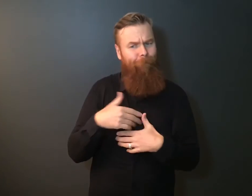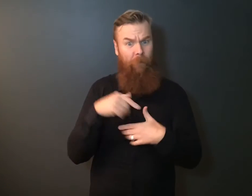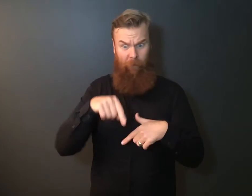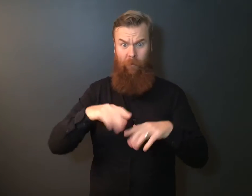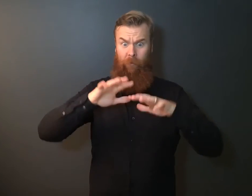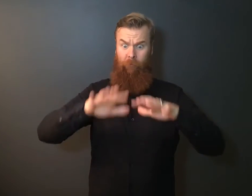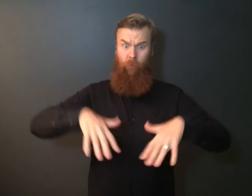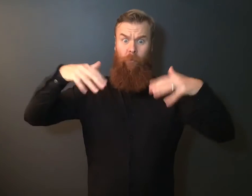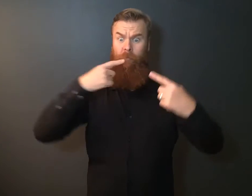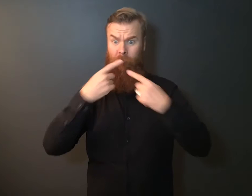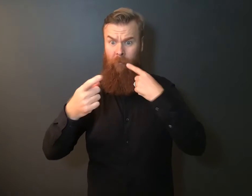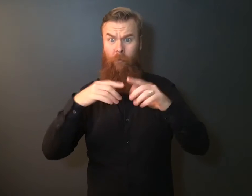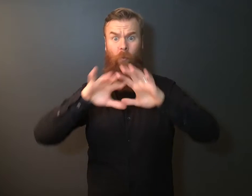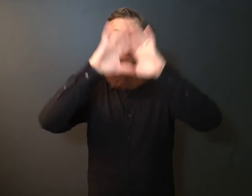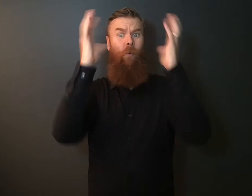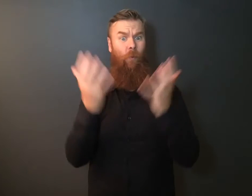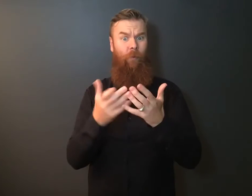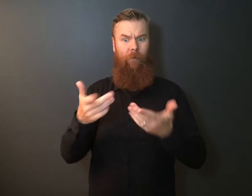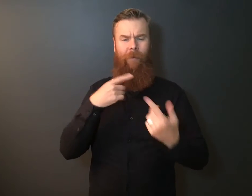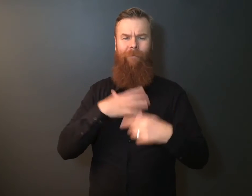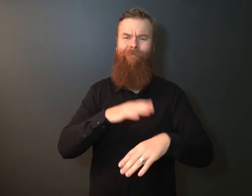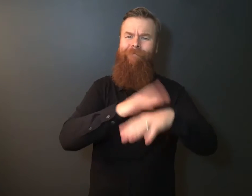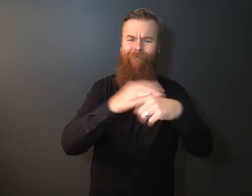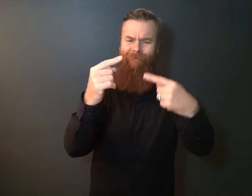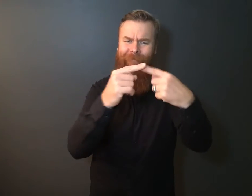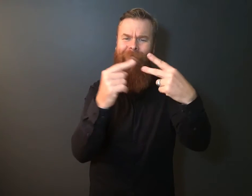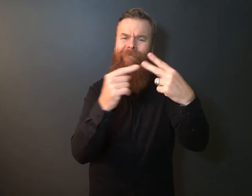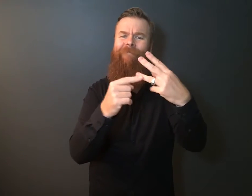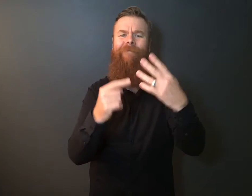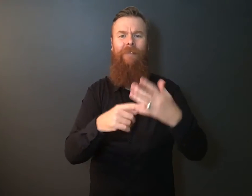organized this side event. We are very happy to welcome all of you.